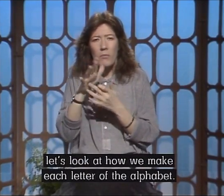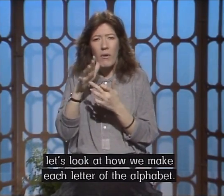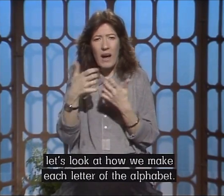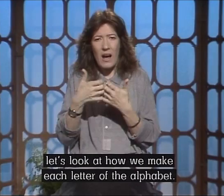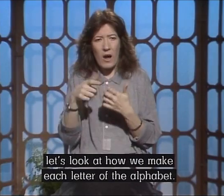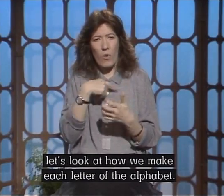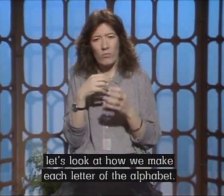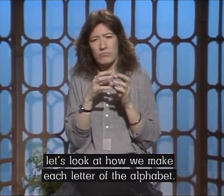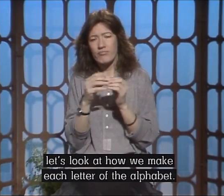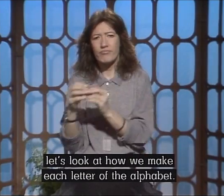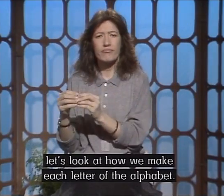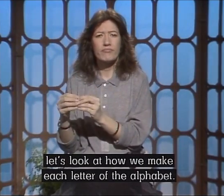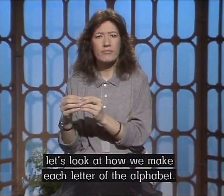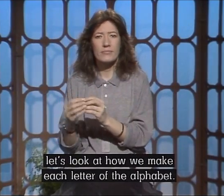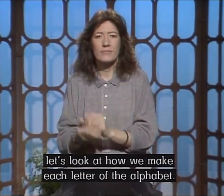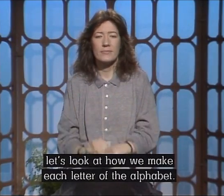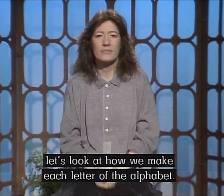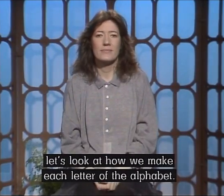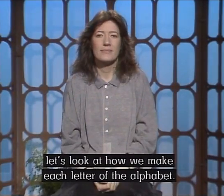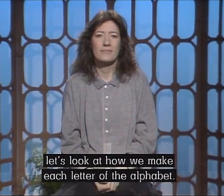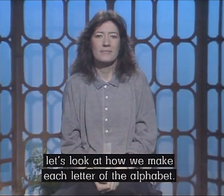we make the letters.